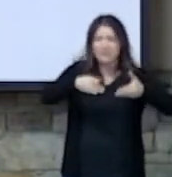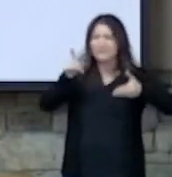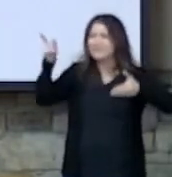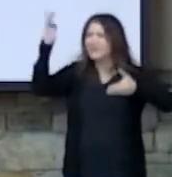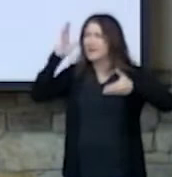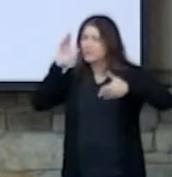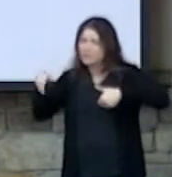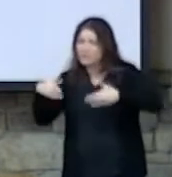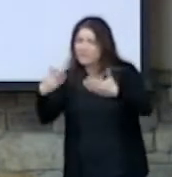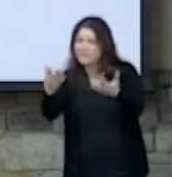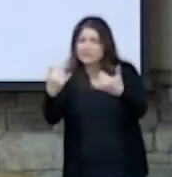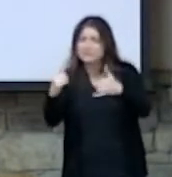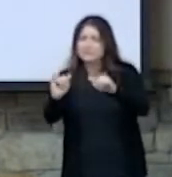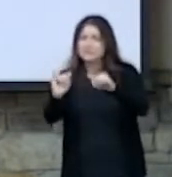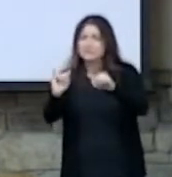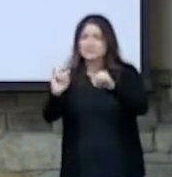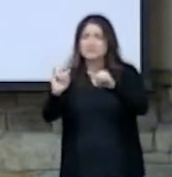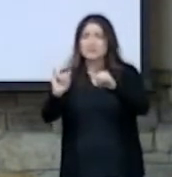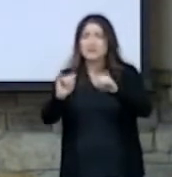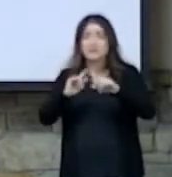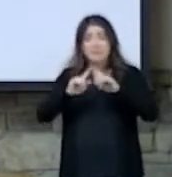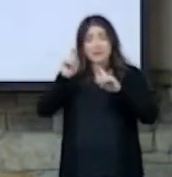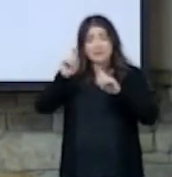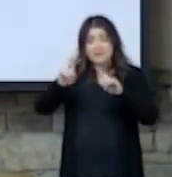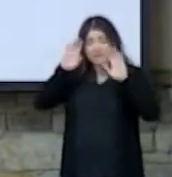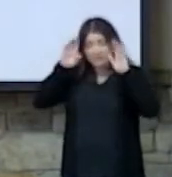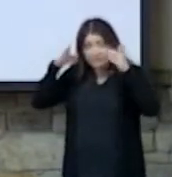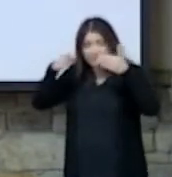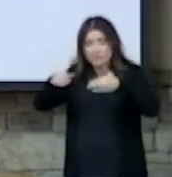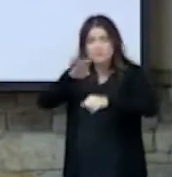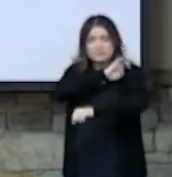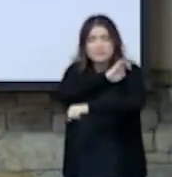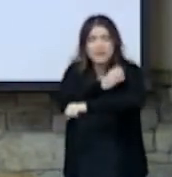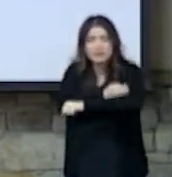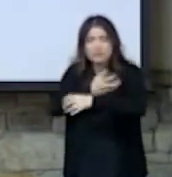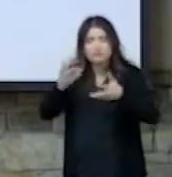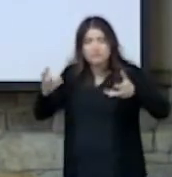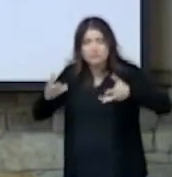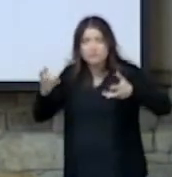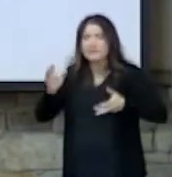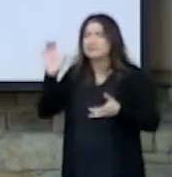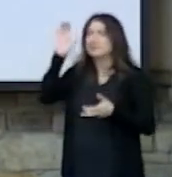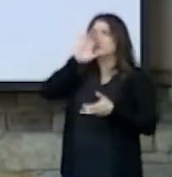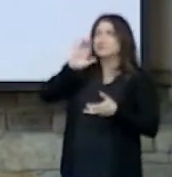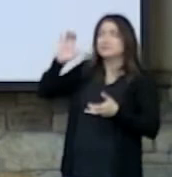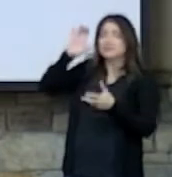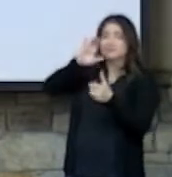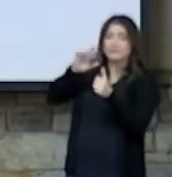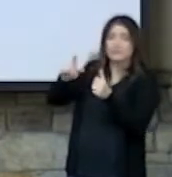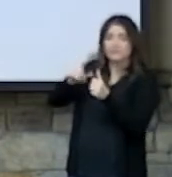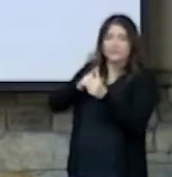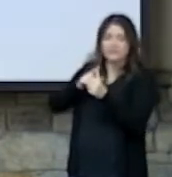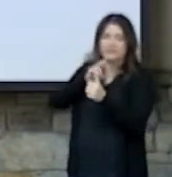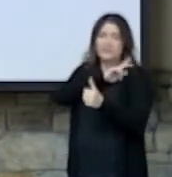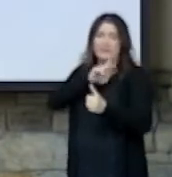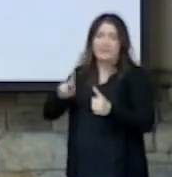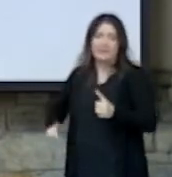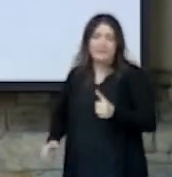for those that he cared about. That what they needed to spend their energy doing was seeking first the kingdom of